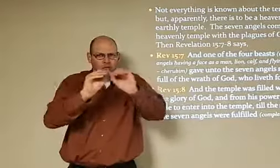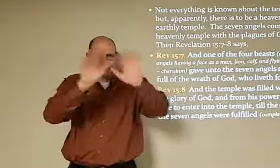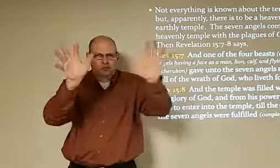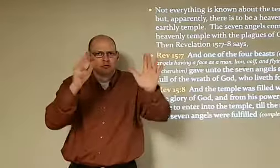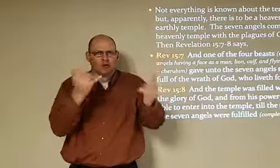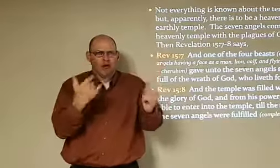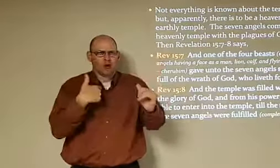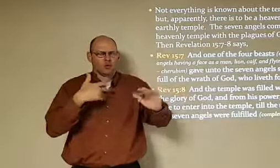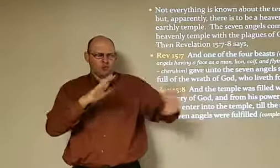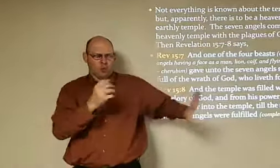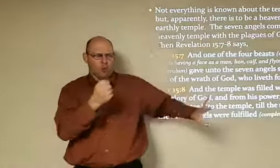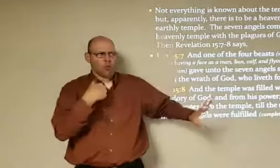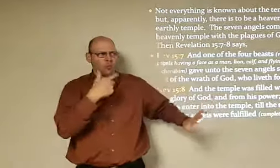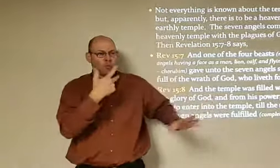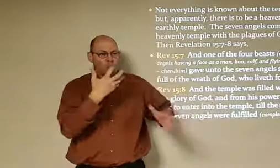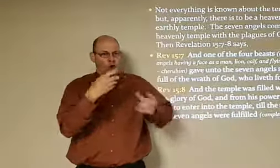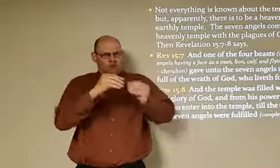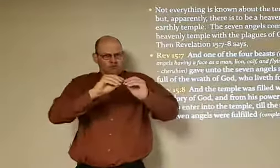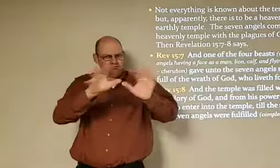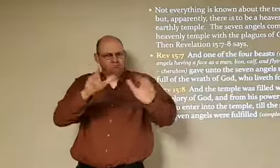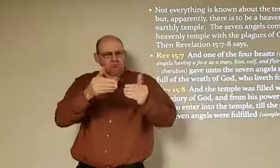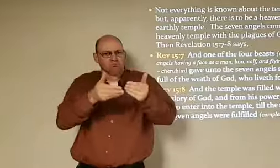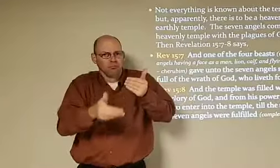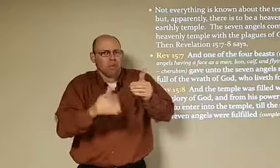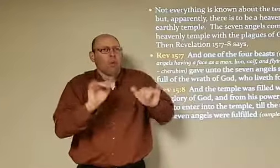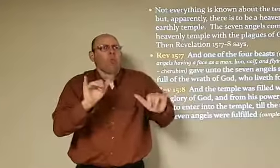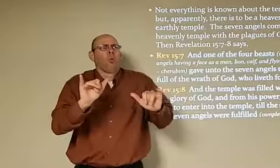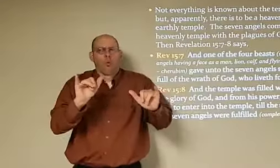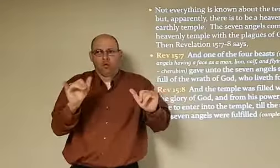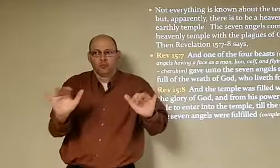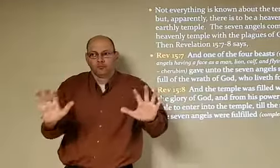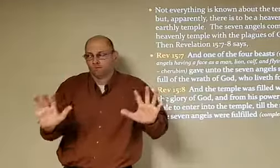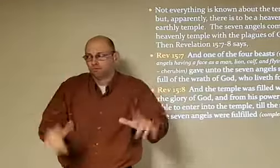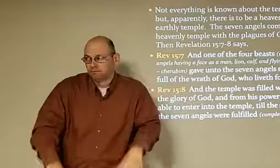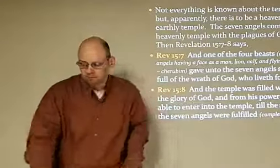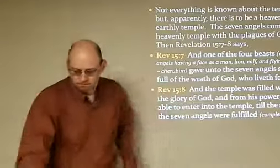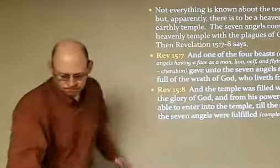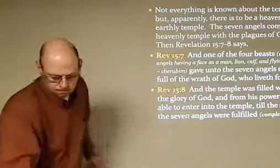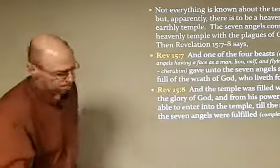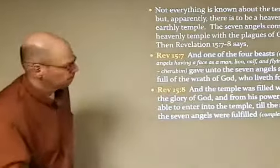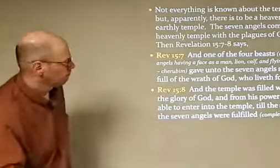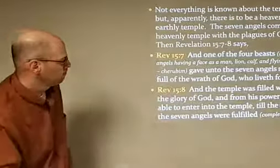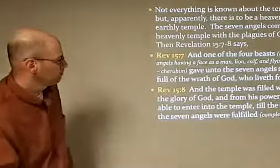But I'm going to hold off on that. I want to be very clear. Let's just stay with the scripture.